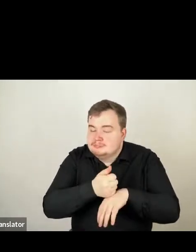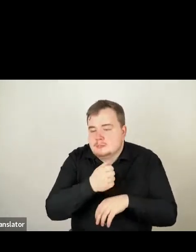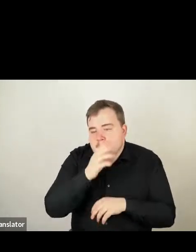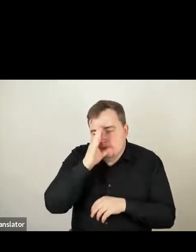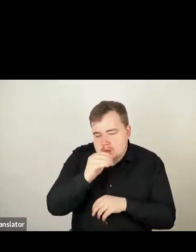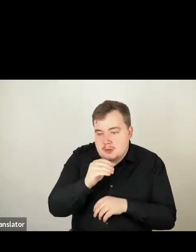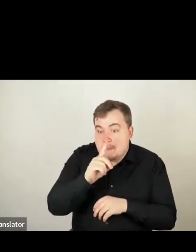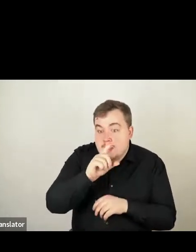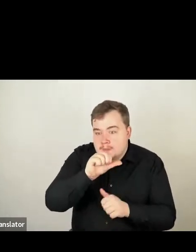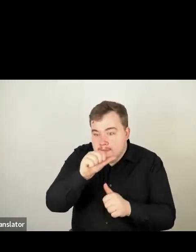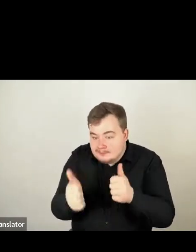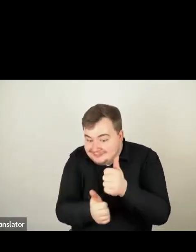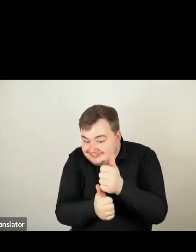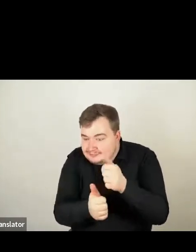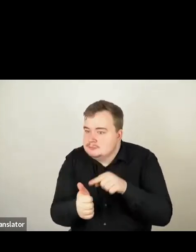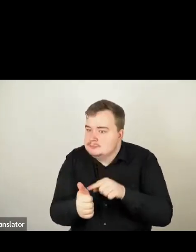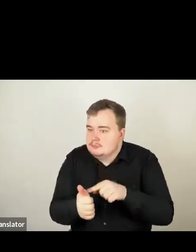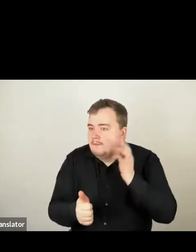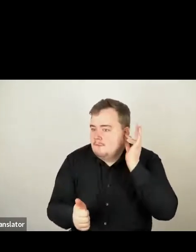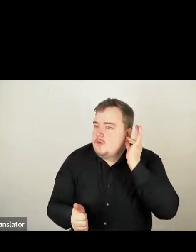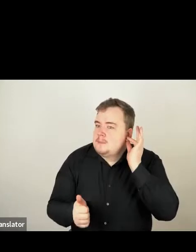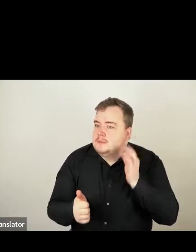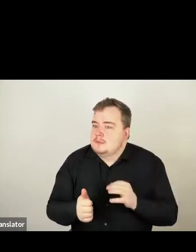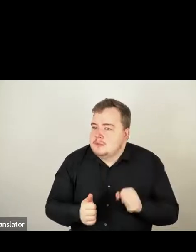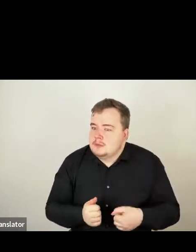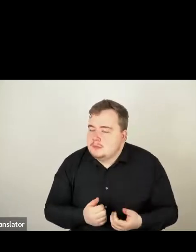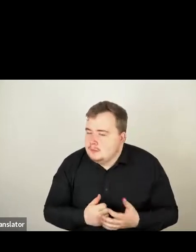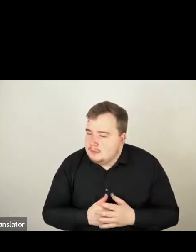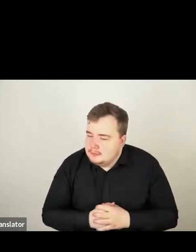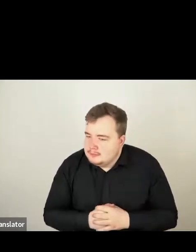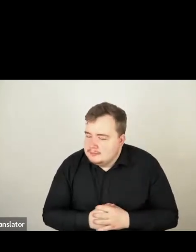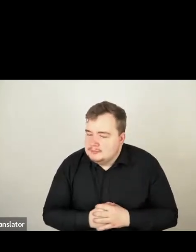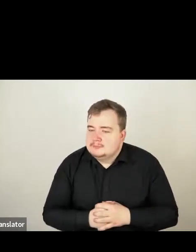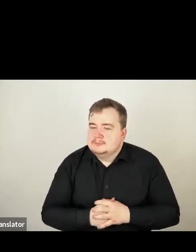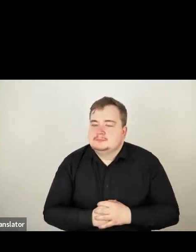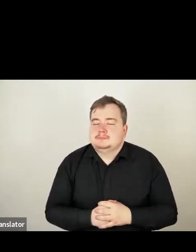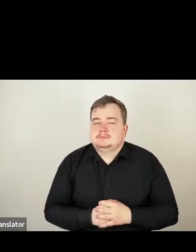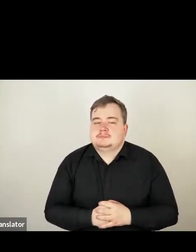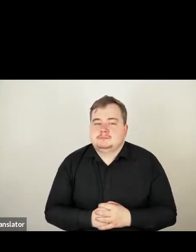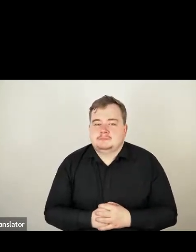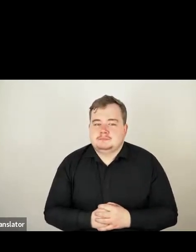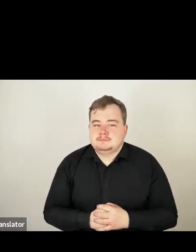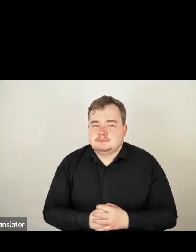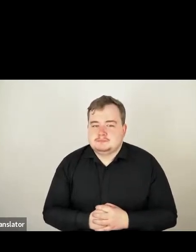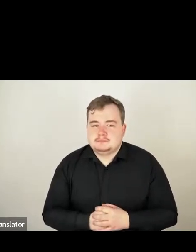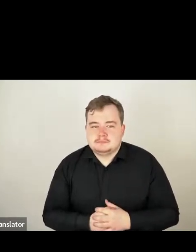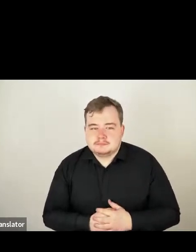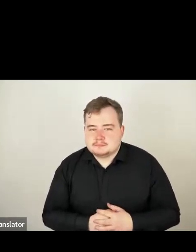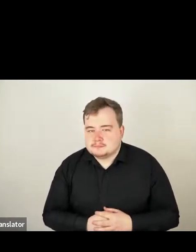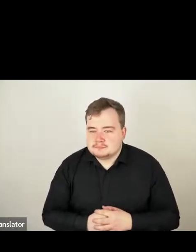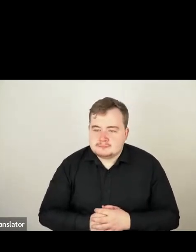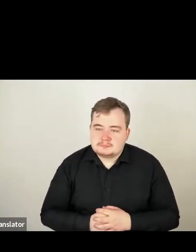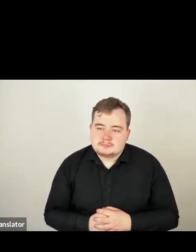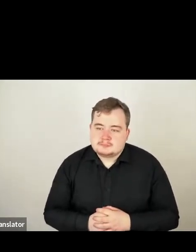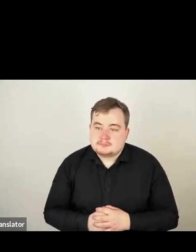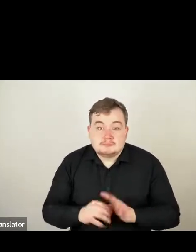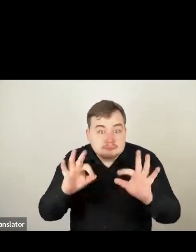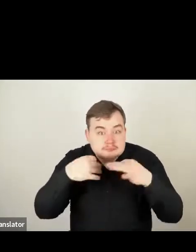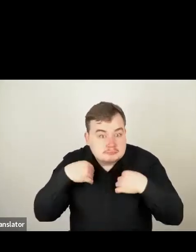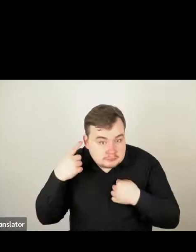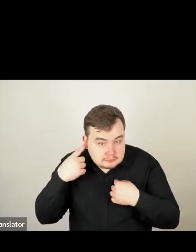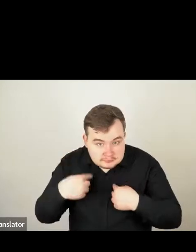from the other gender. Do you hear me okay? Do you hear me correctly? Okay, thank you, because we